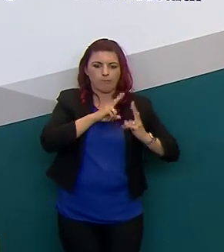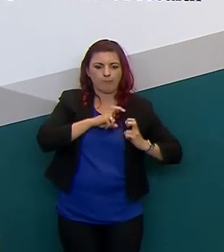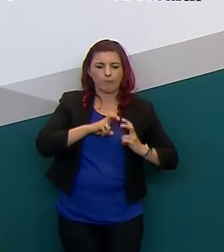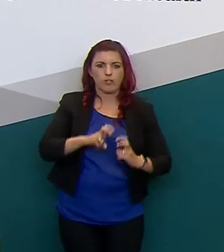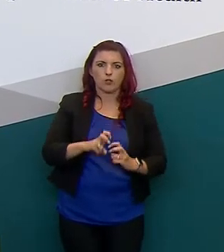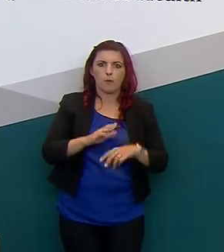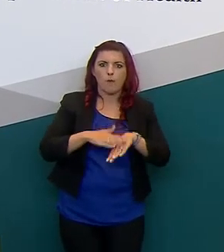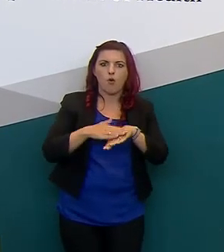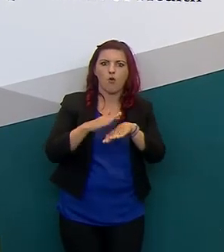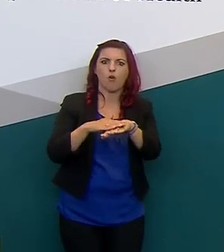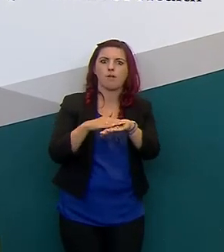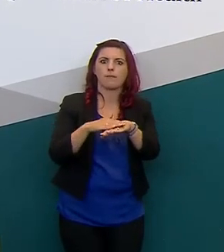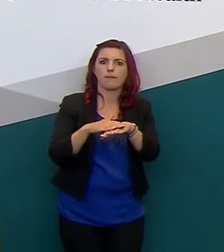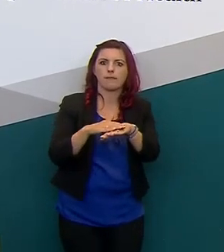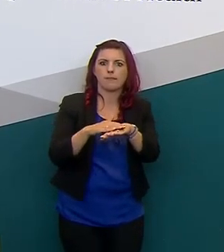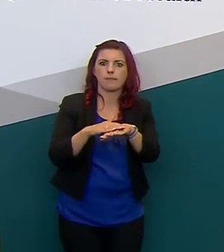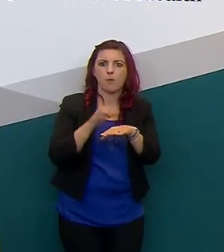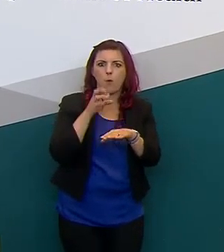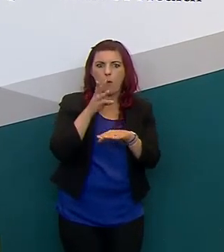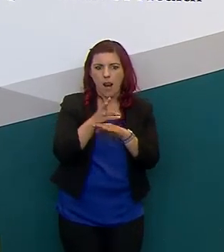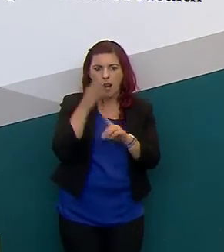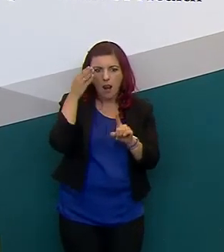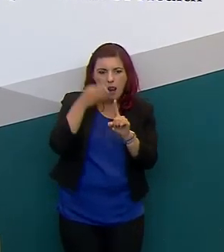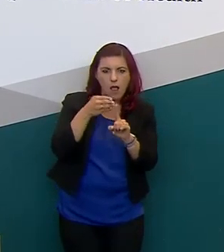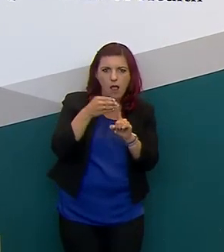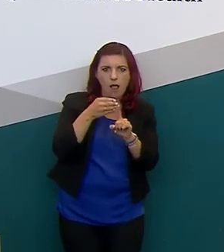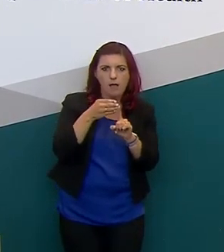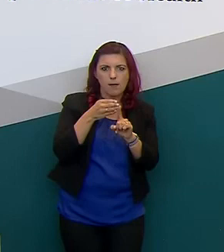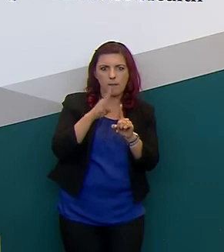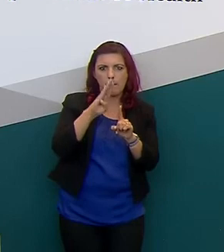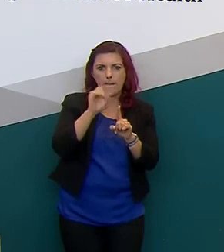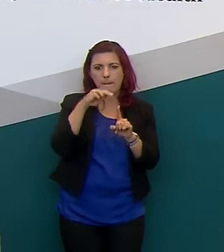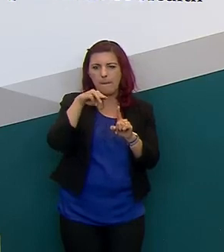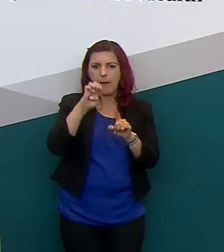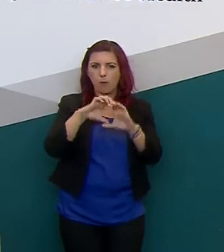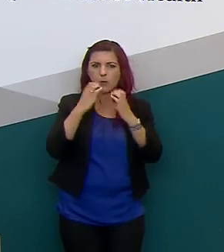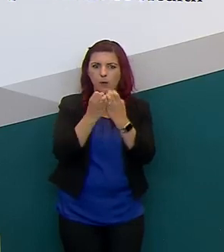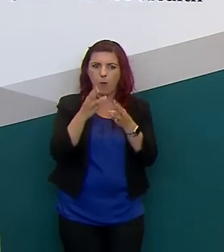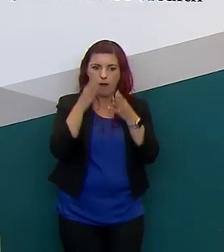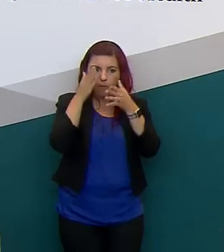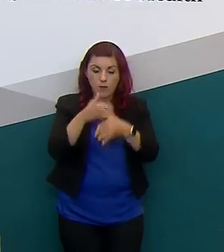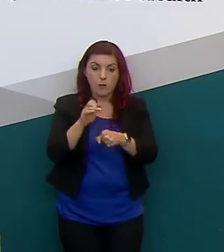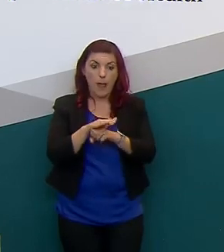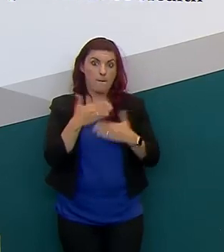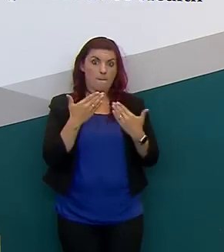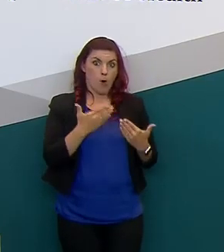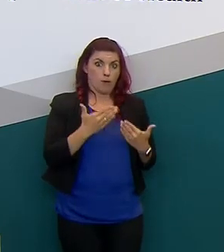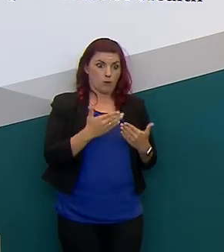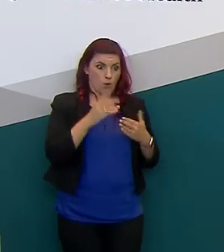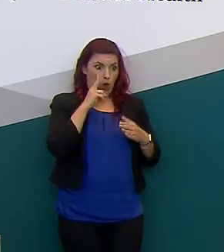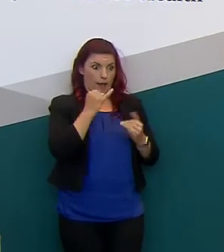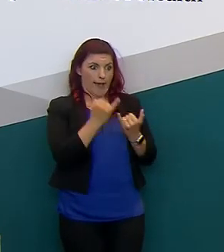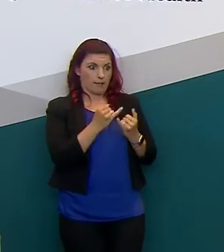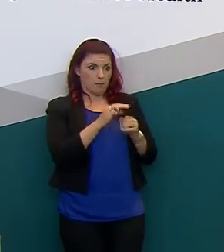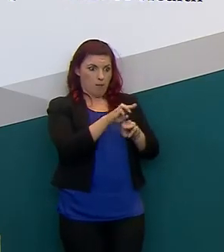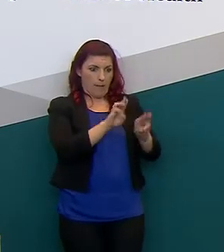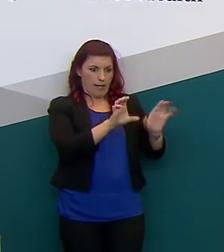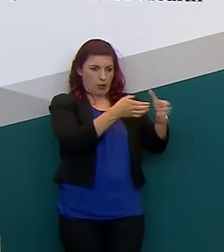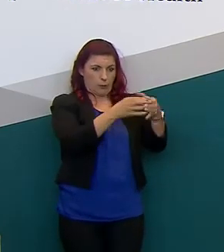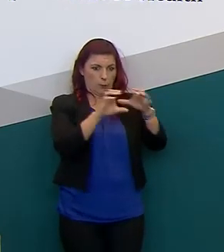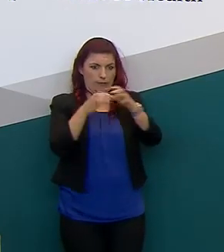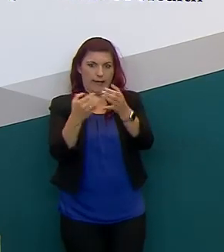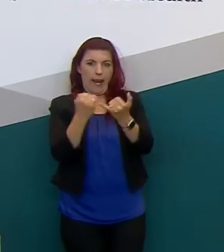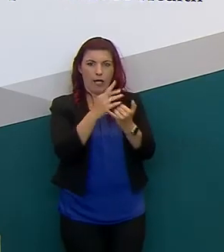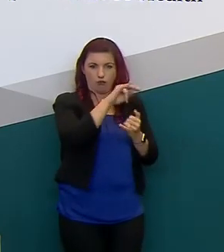over the coming weeks to collect that information, to look at it. For now, they just focus on the community, on the populations and the communities,